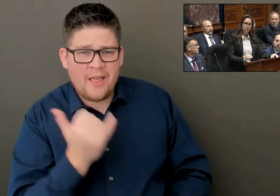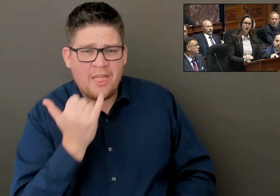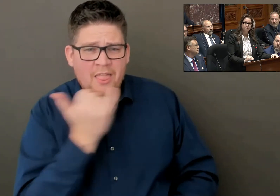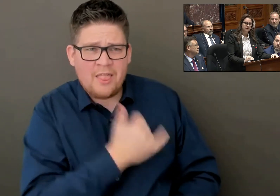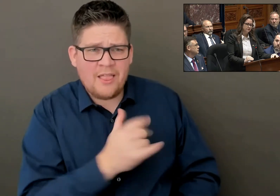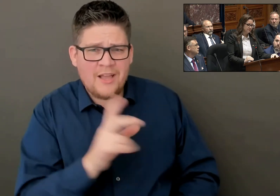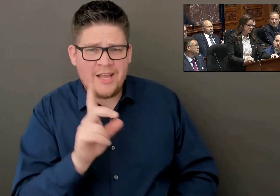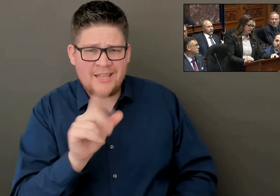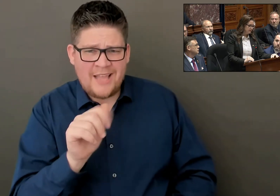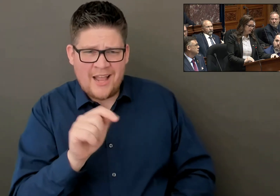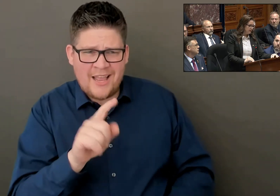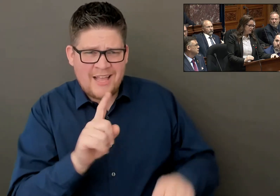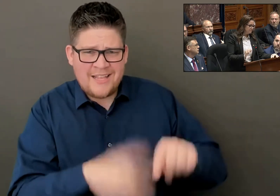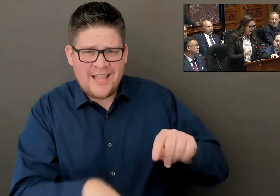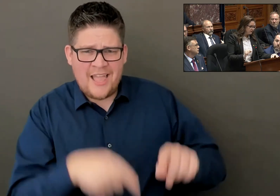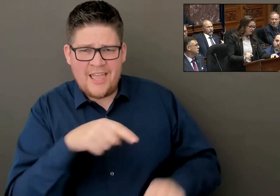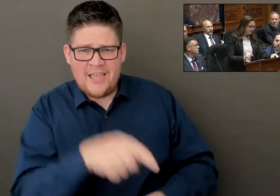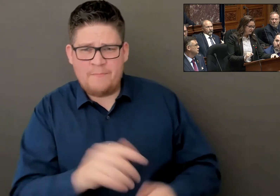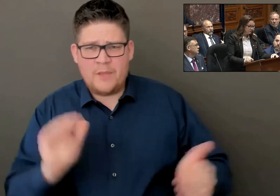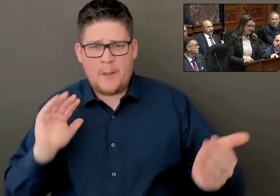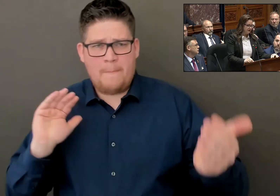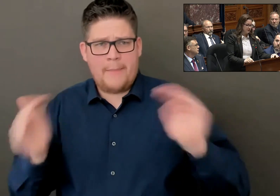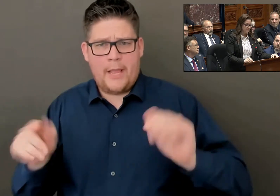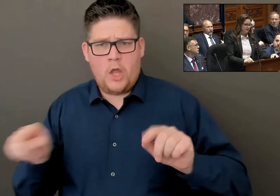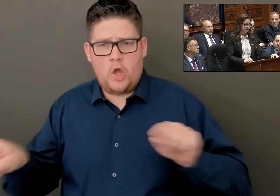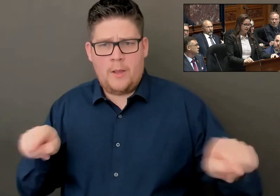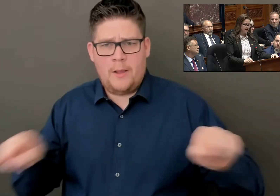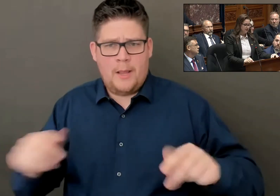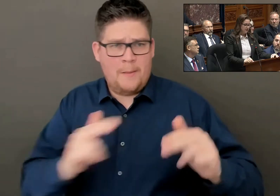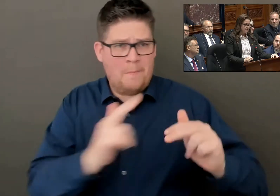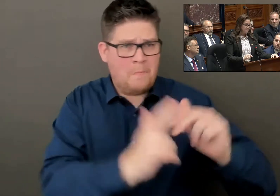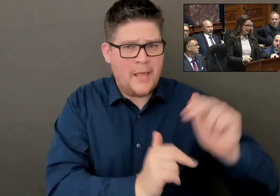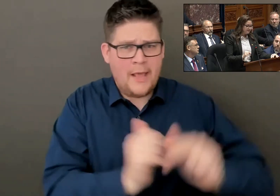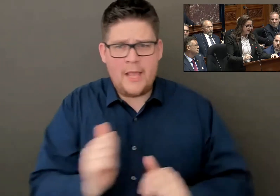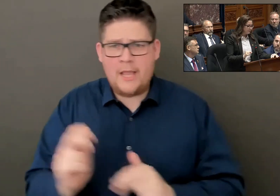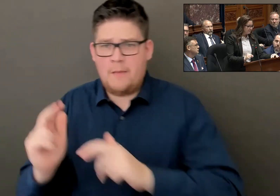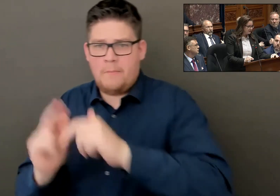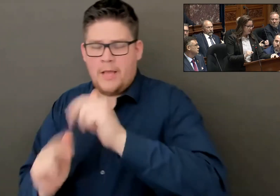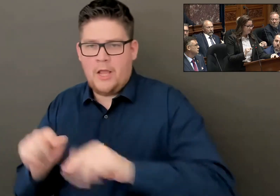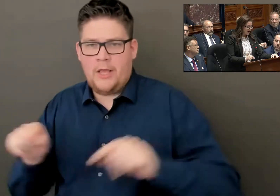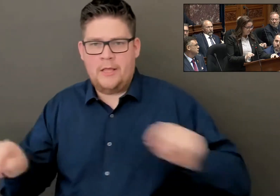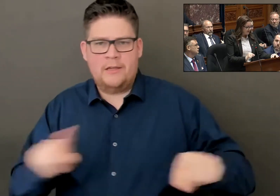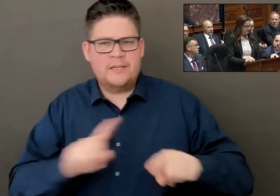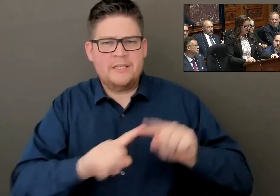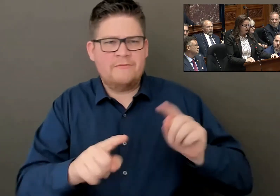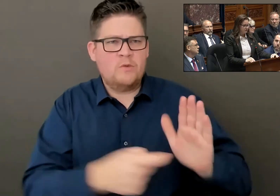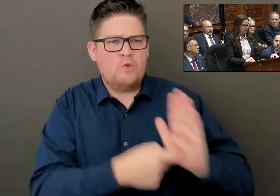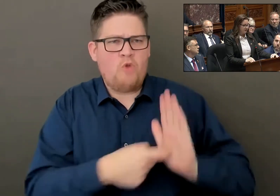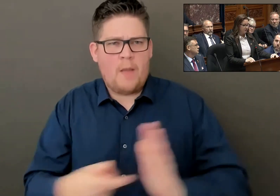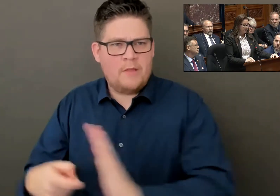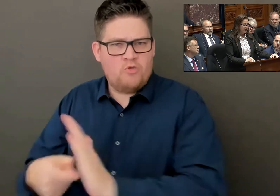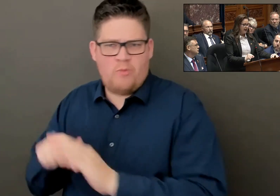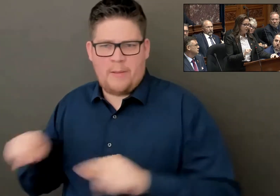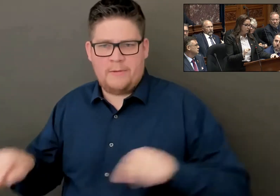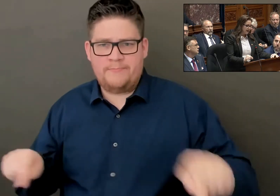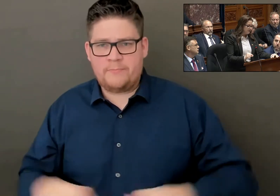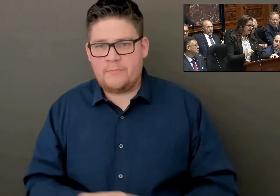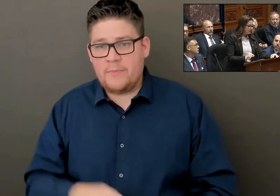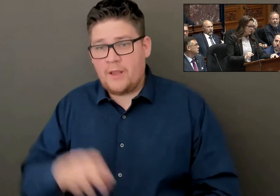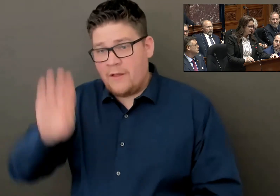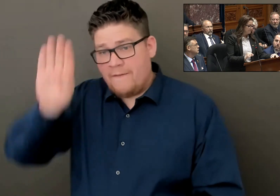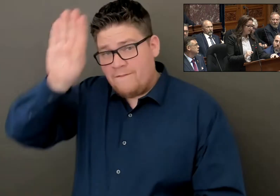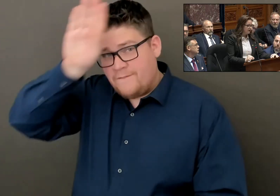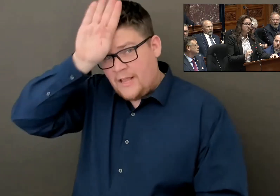Different requirements. The Fire Chiefs Association of BC, the BC Professional Firefighters Association, and the